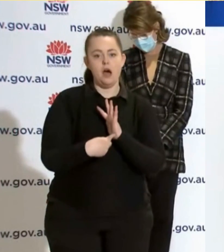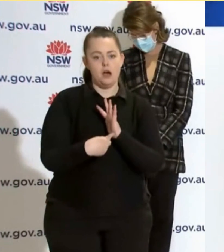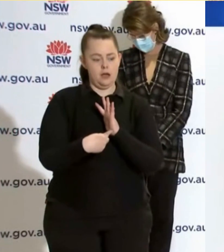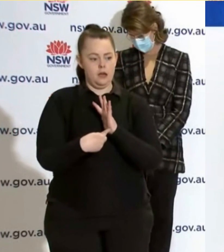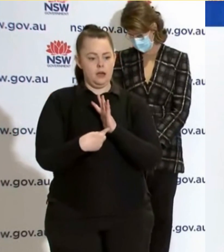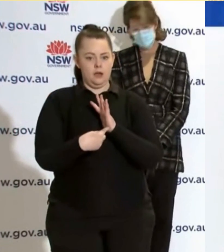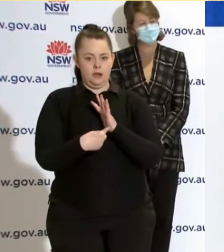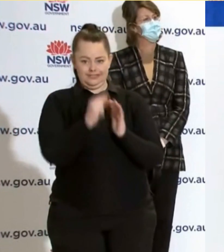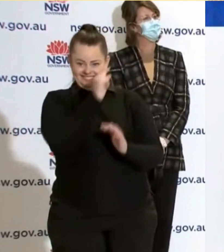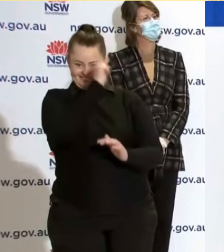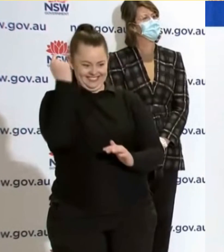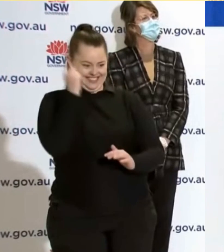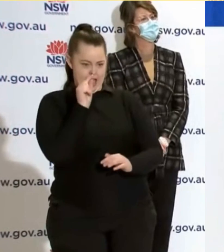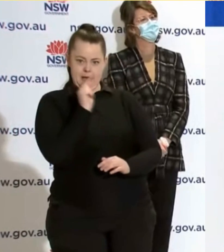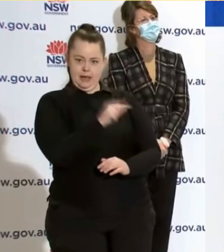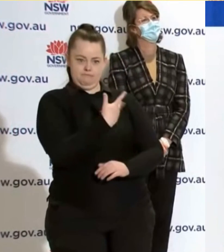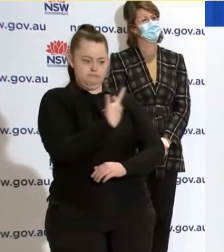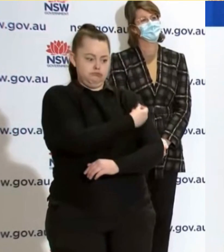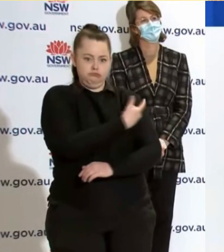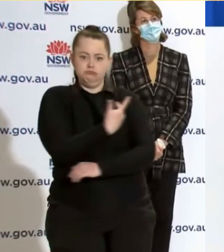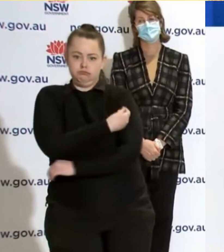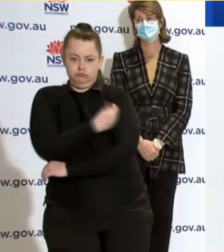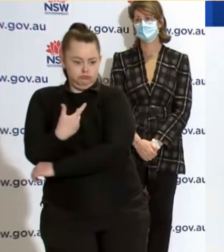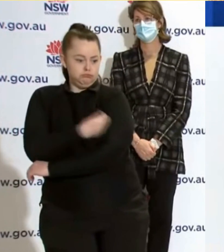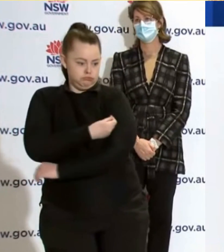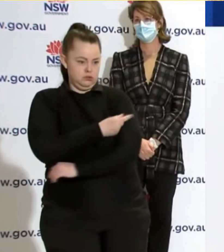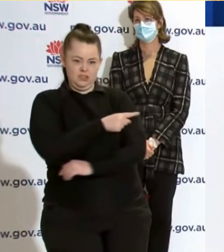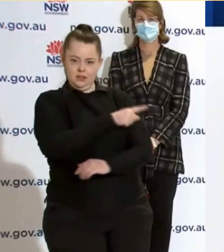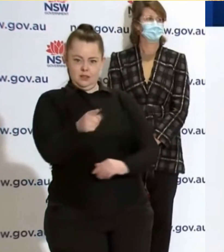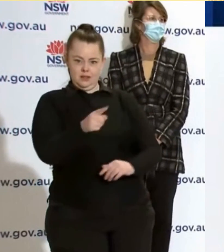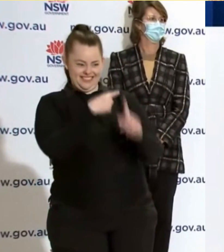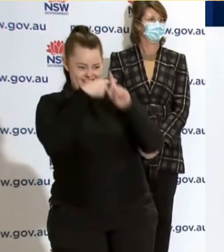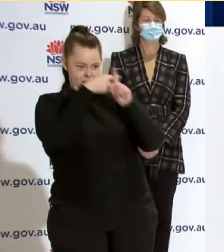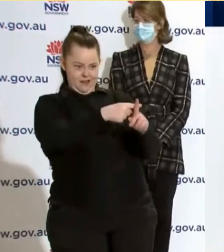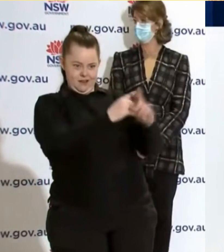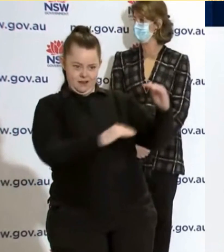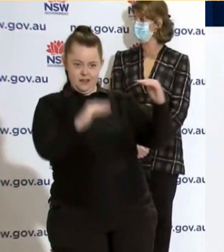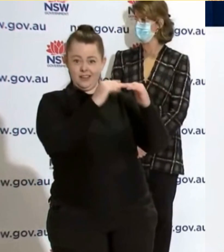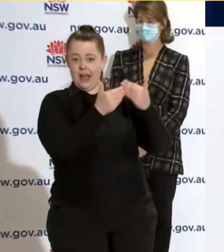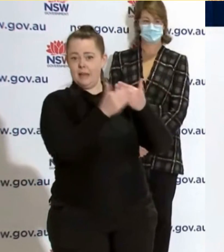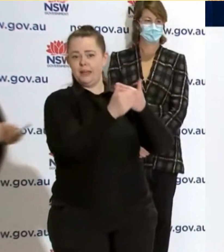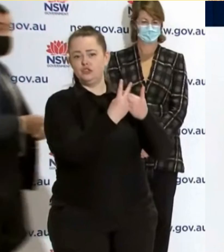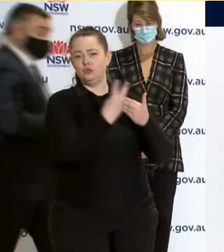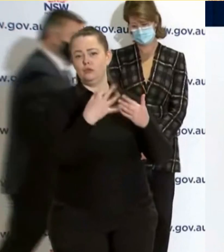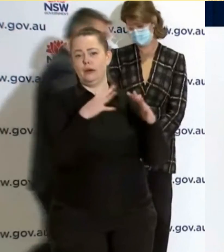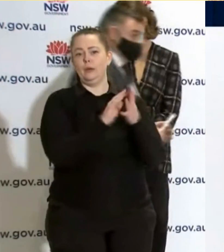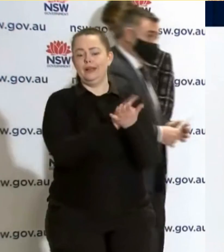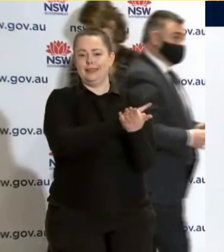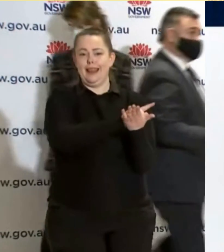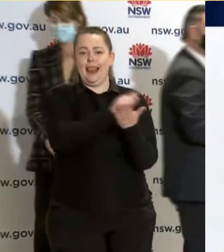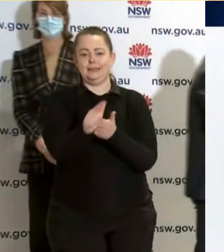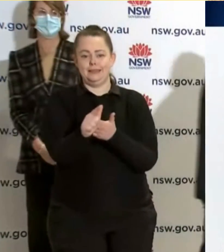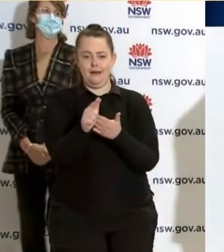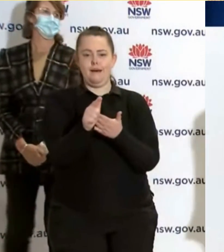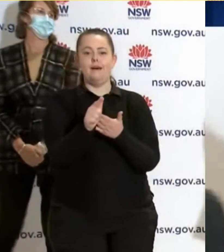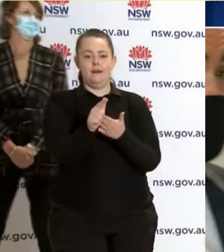530, and then we just need to have add 2 weeks to get the maximum impact from those vaccines. Deputy Premier, just very quickly, has there been